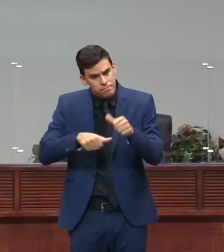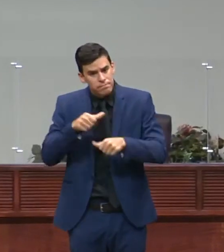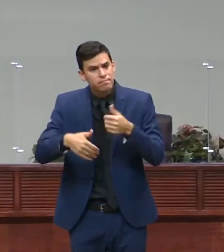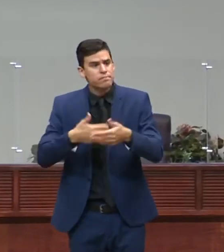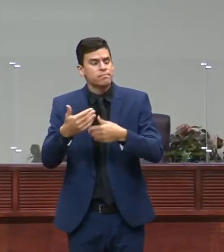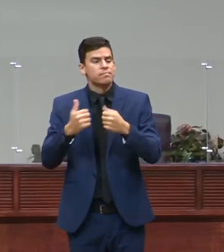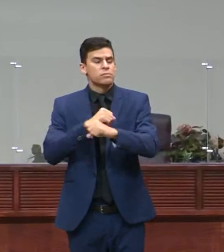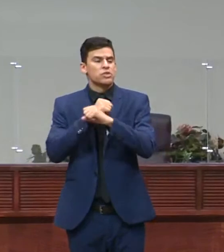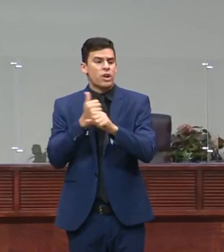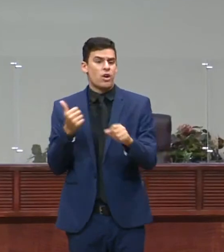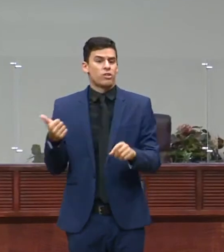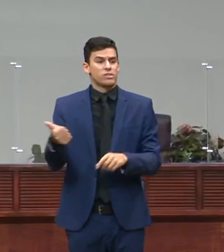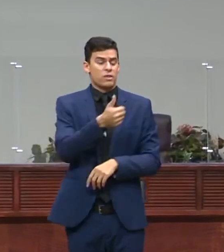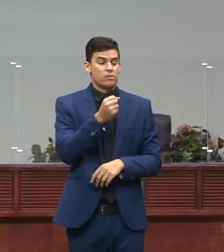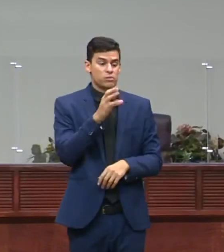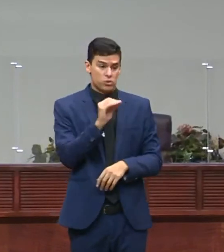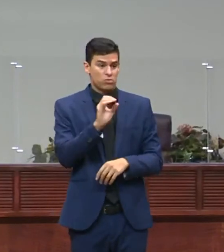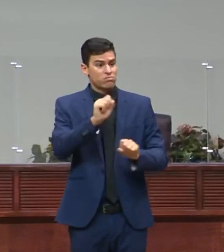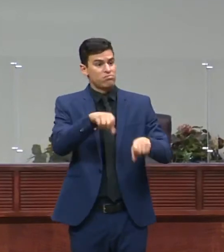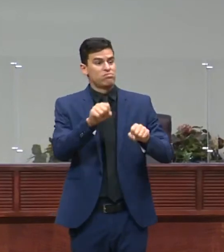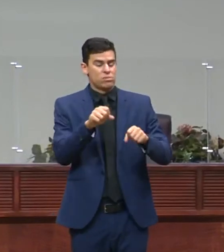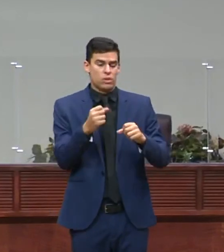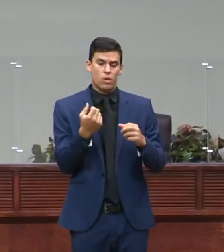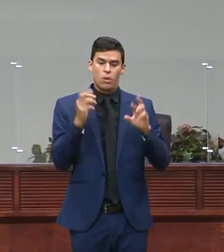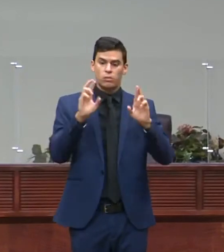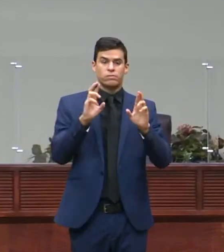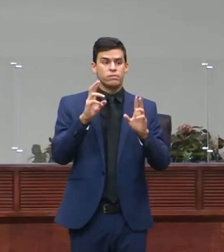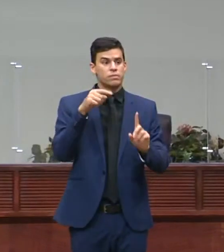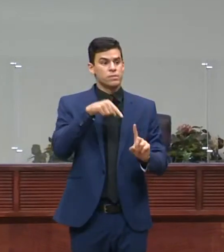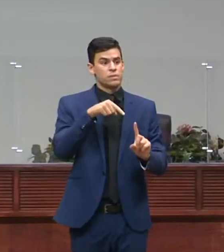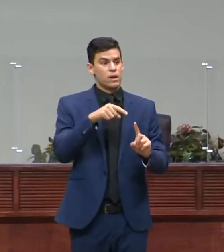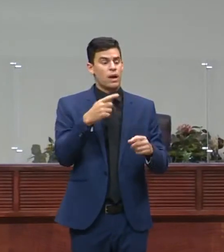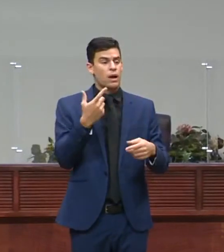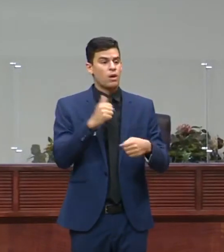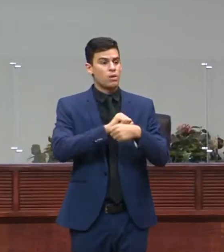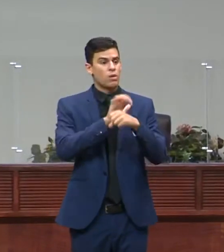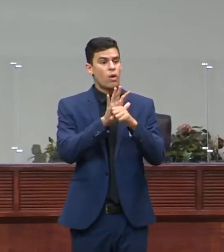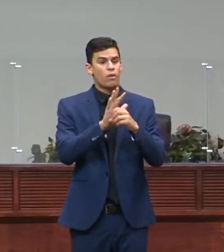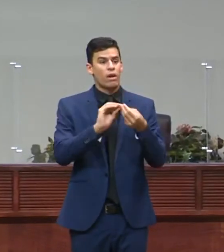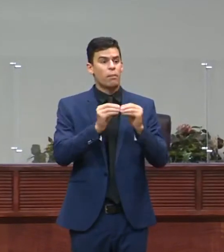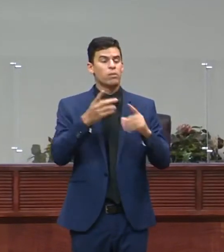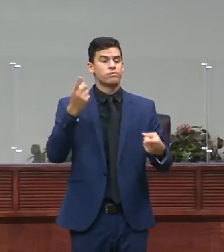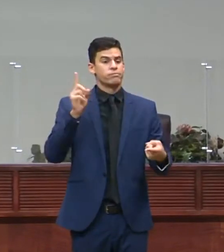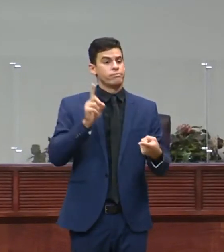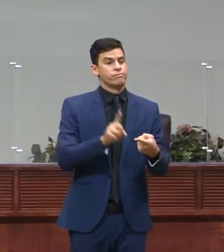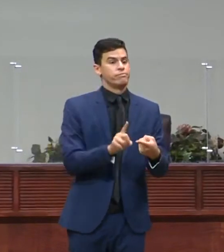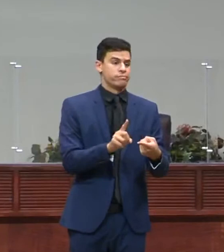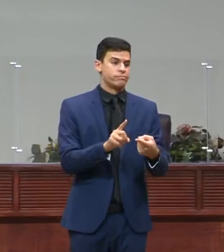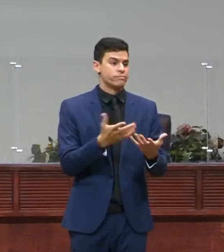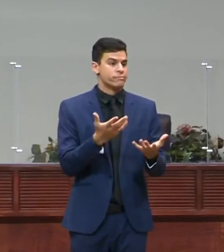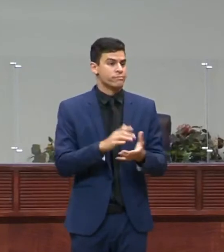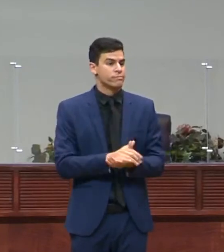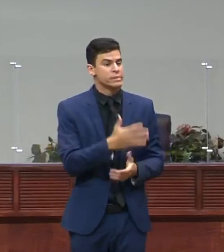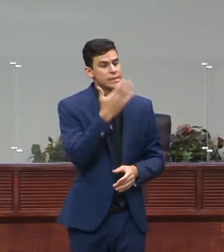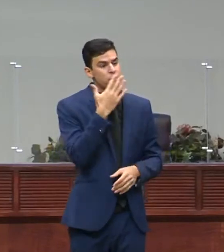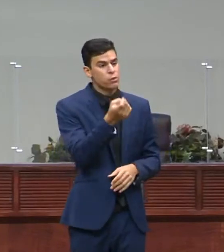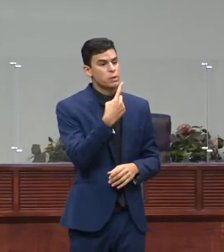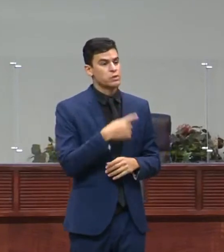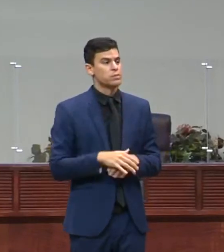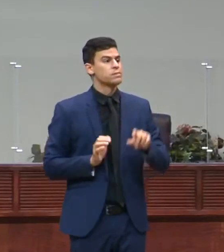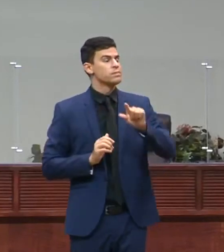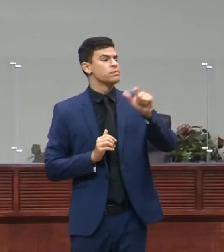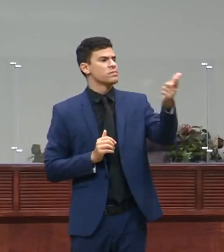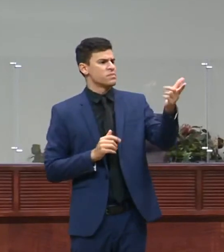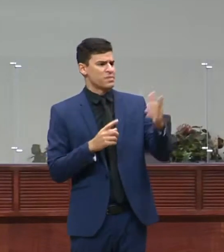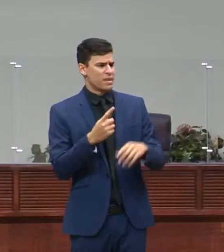on any possibilities there to spread that. So thank you for your question. Thank you. This next